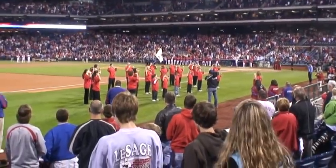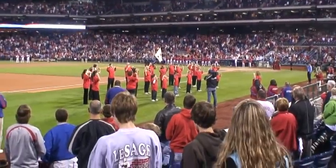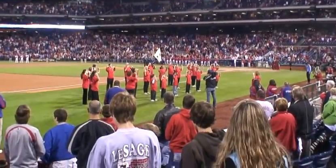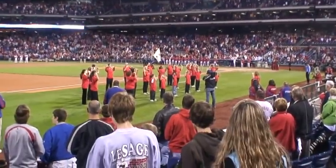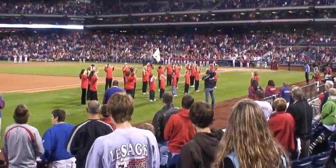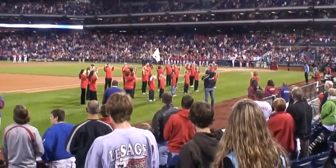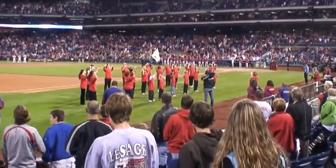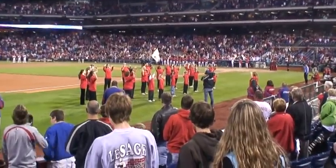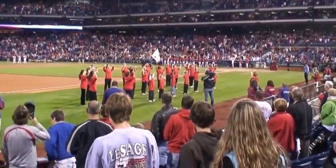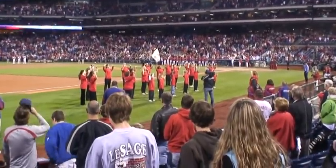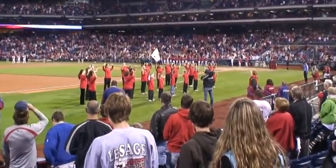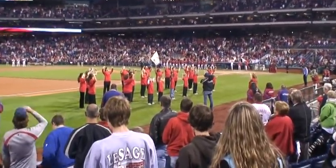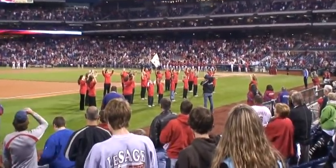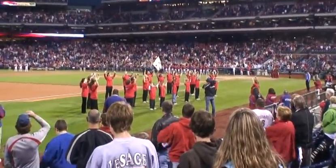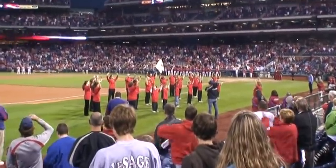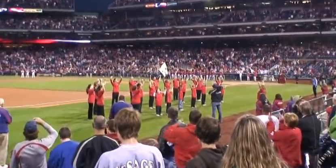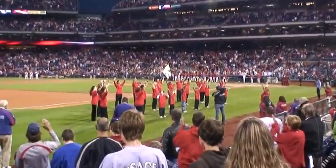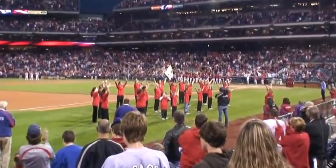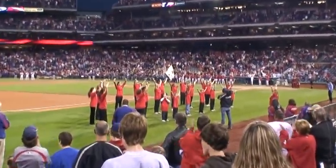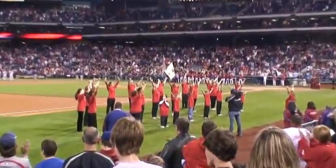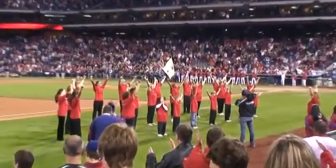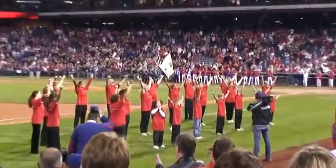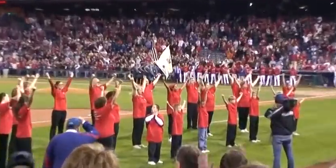the brave?